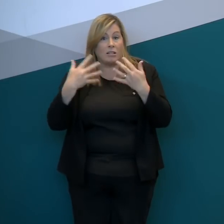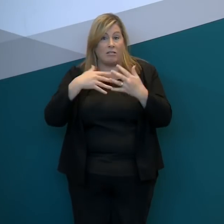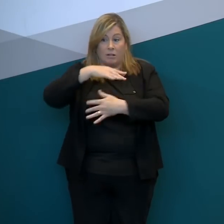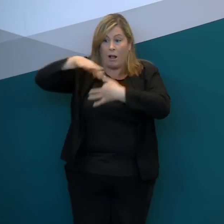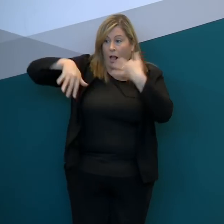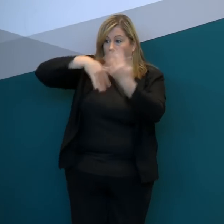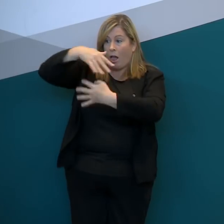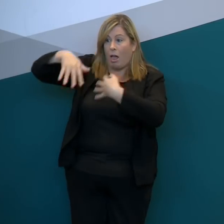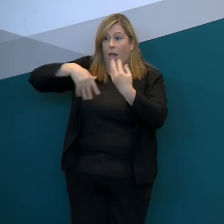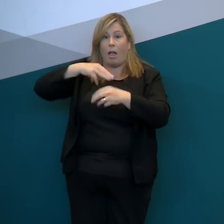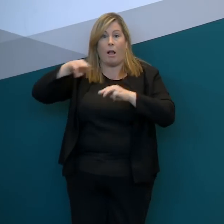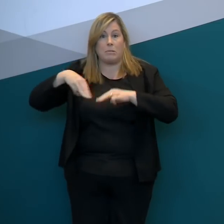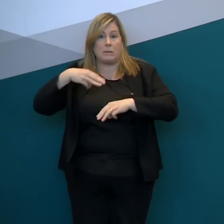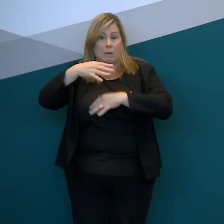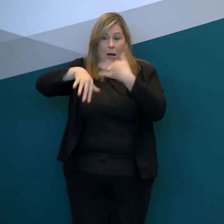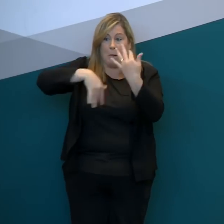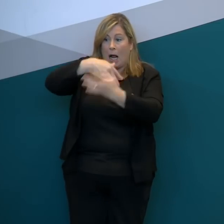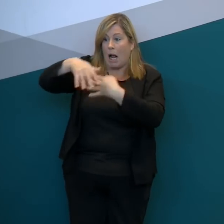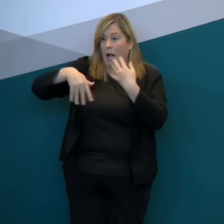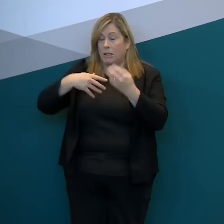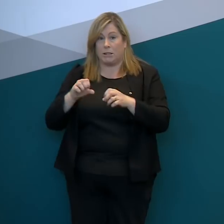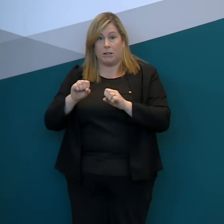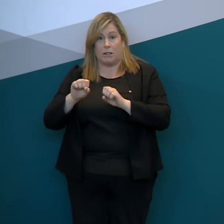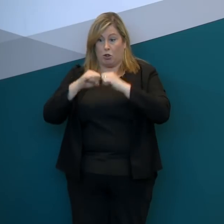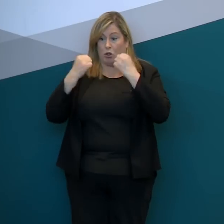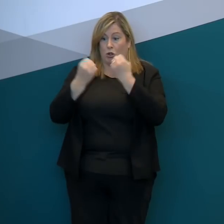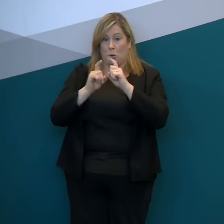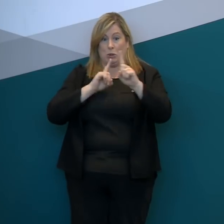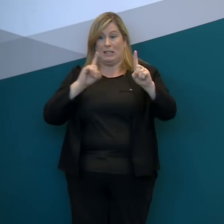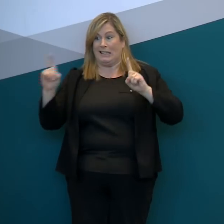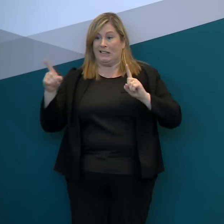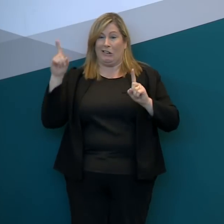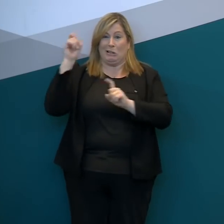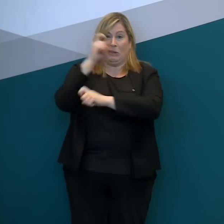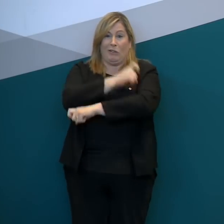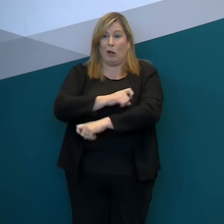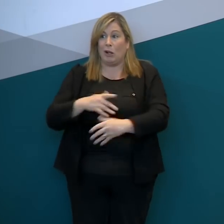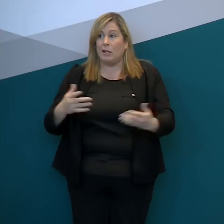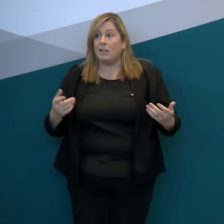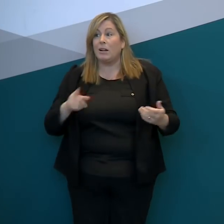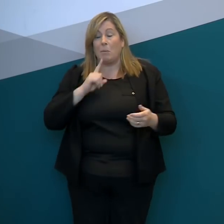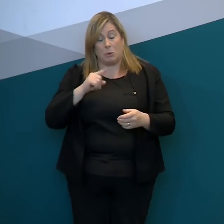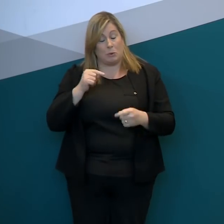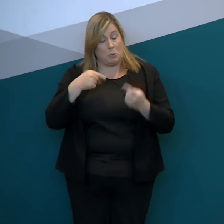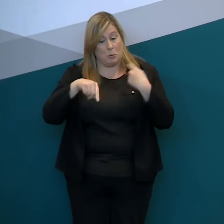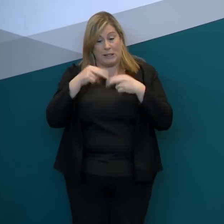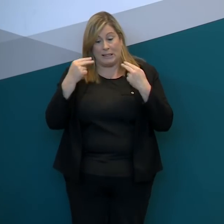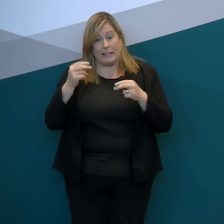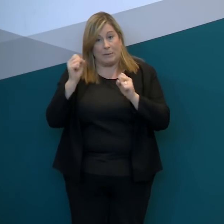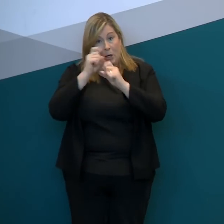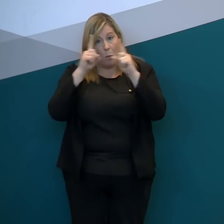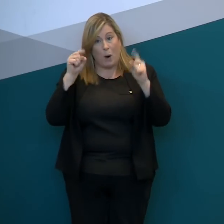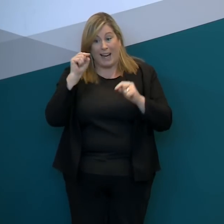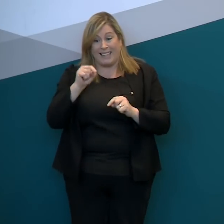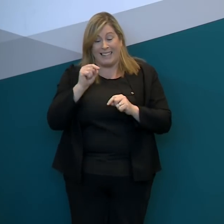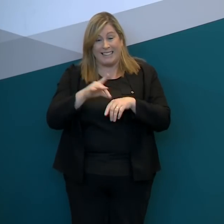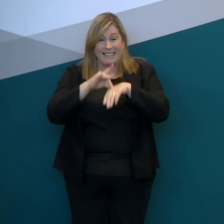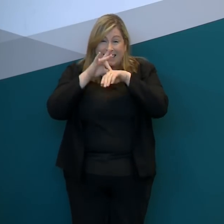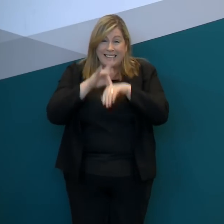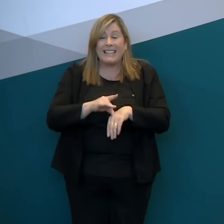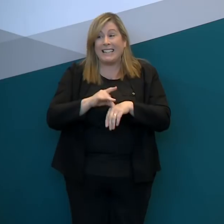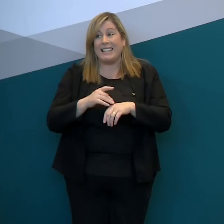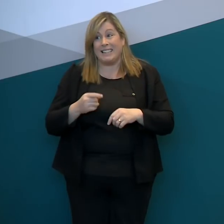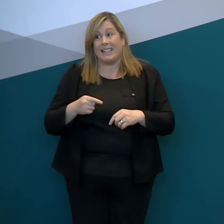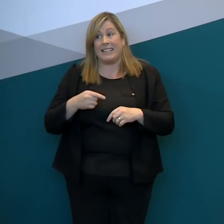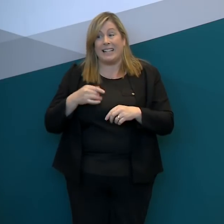What we'll also have to be conscious of is that this is a disease which is at a different point in different